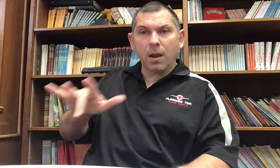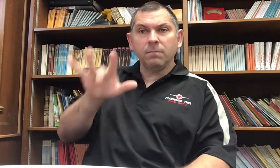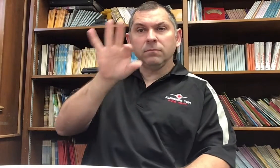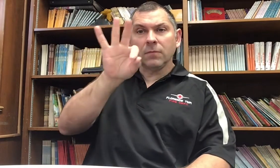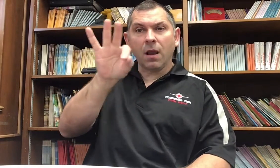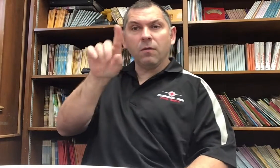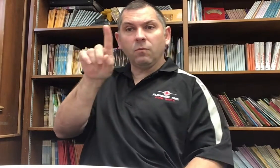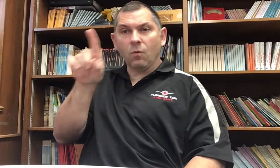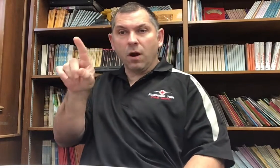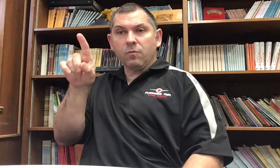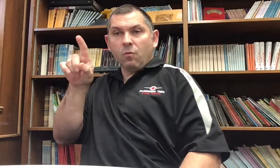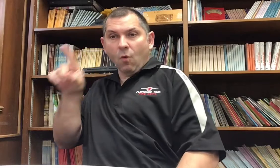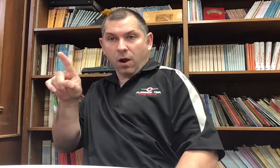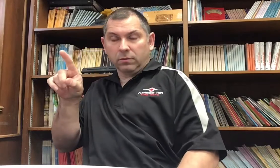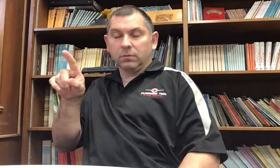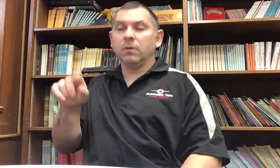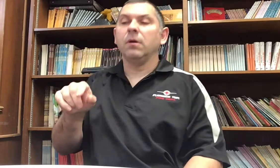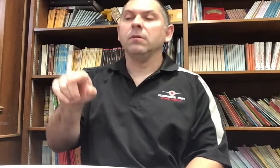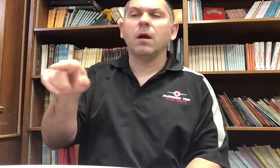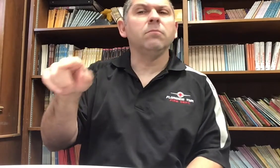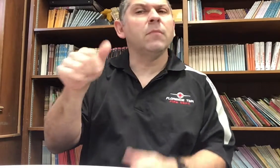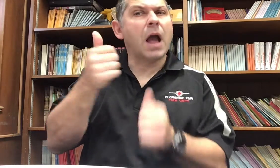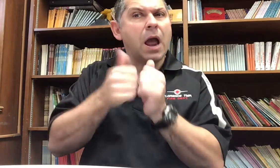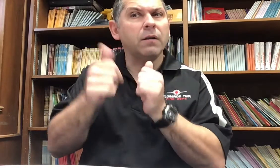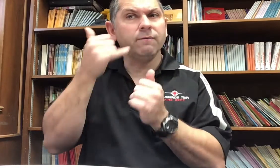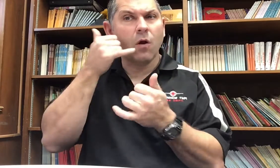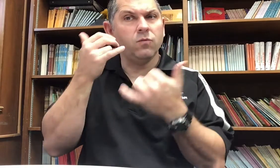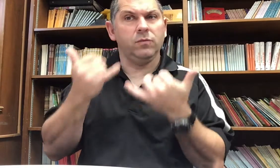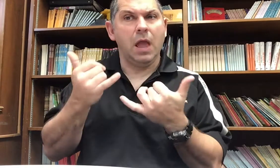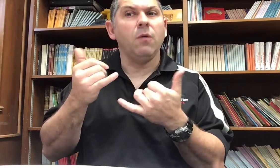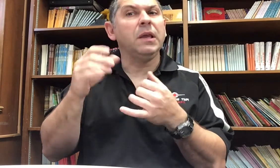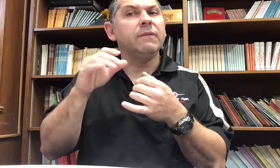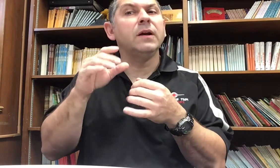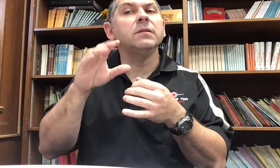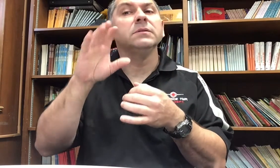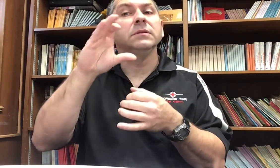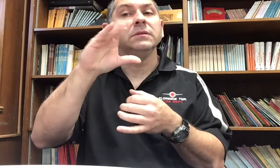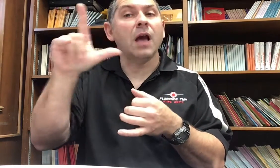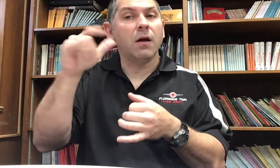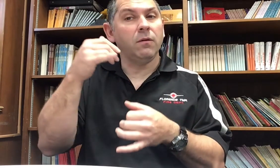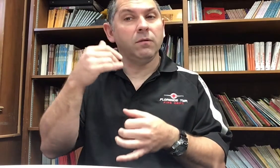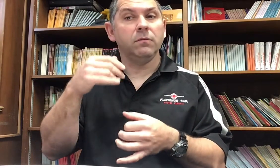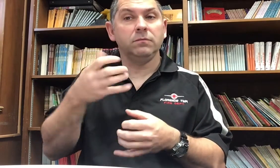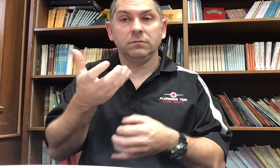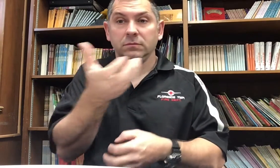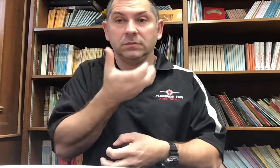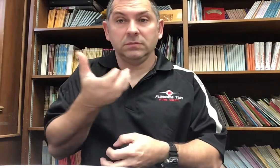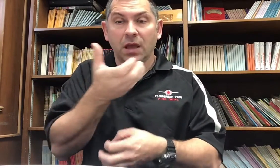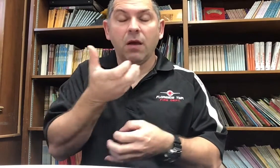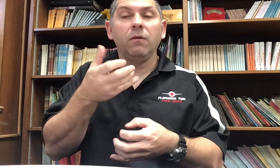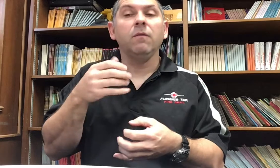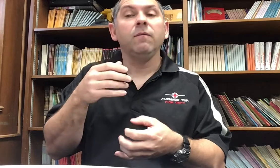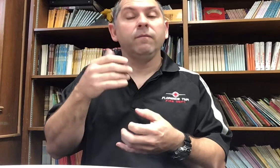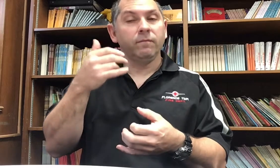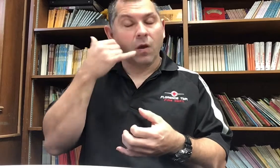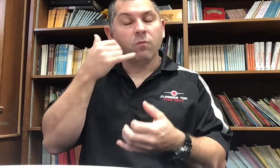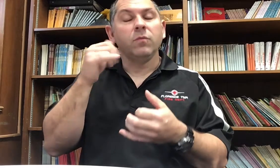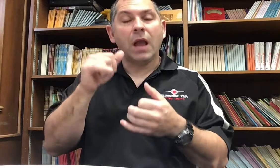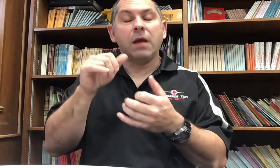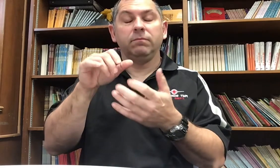So to call 911, you would actually pick up the phone, dial 911. Now, our cell phones that we have,